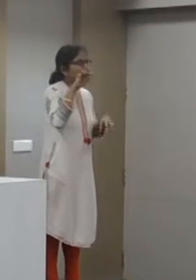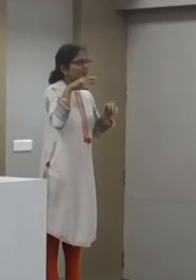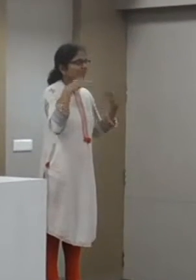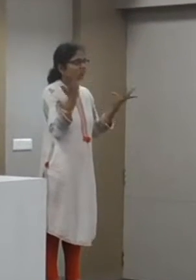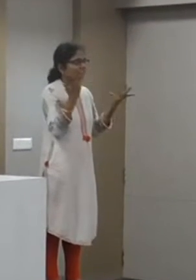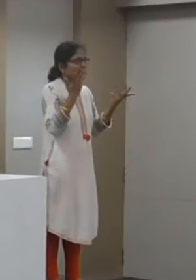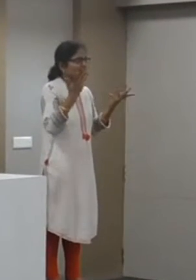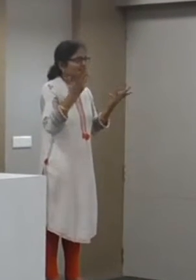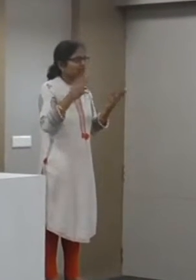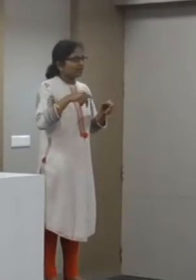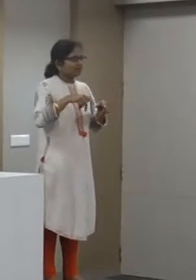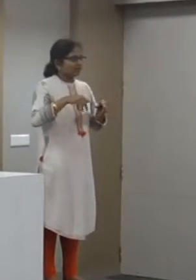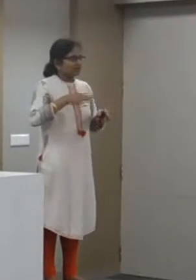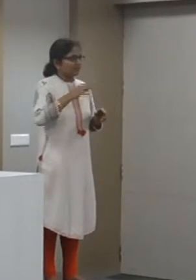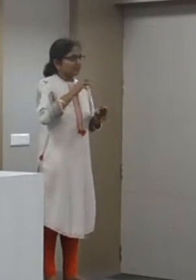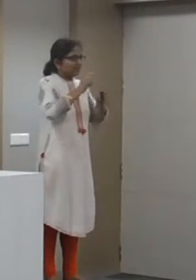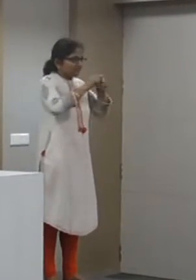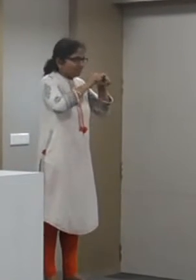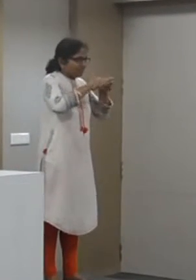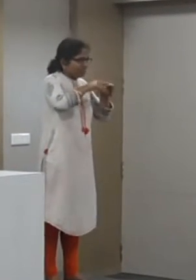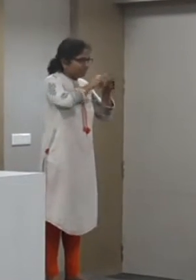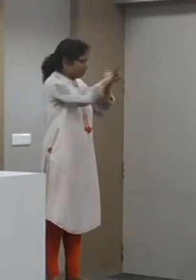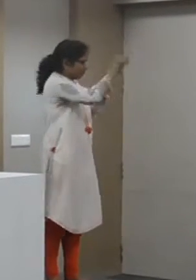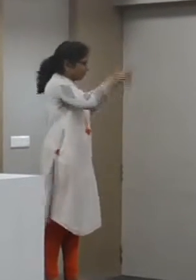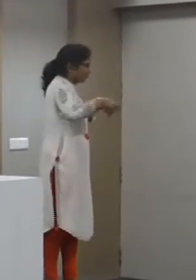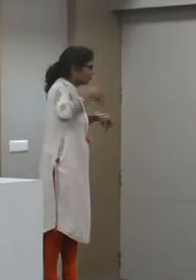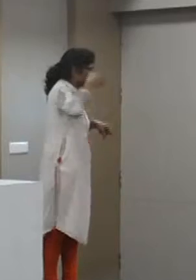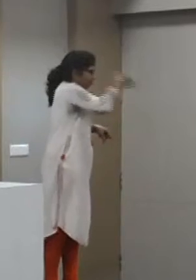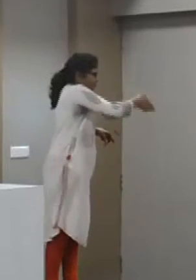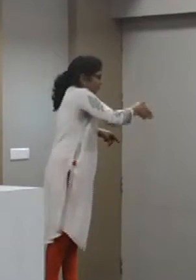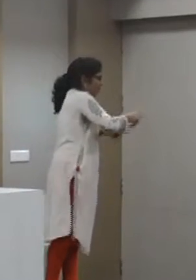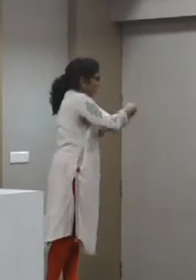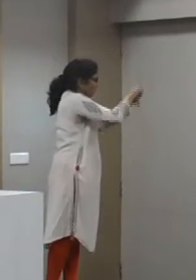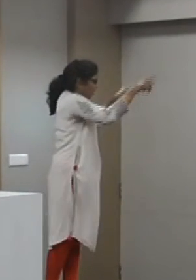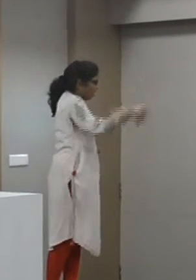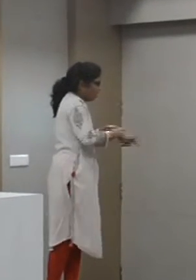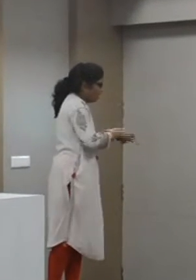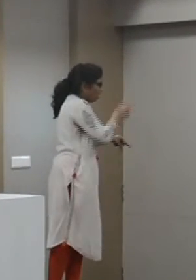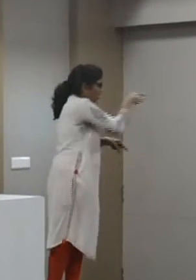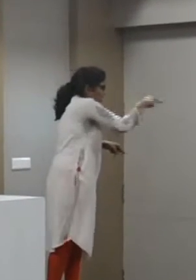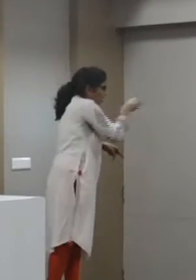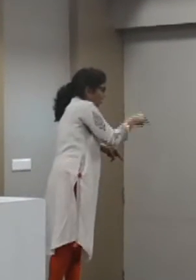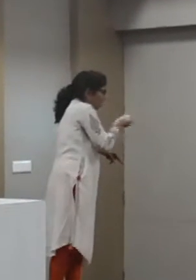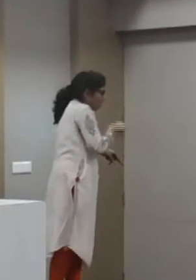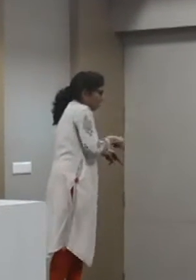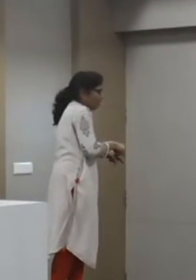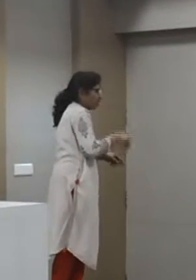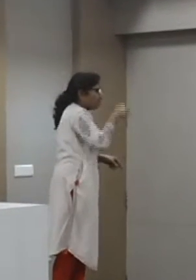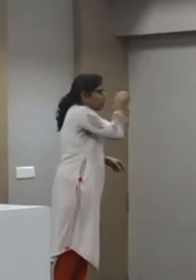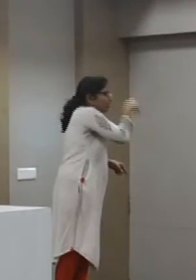button on the machine when you actually cast your vote.